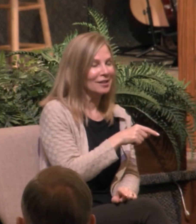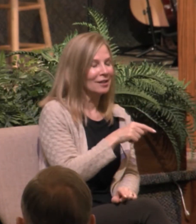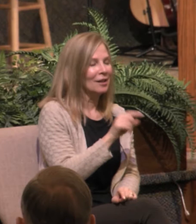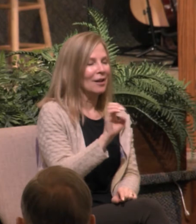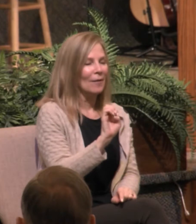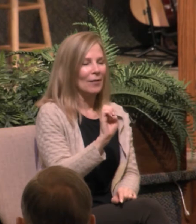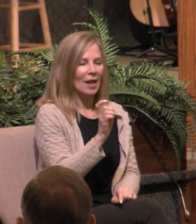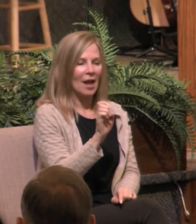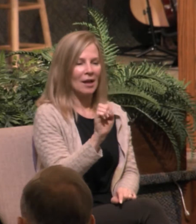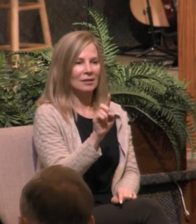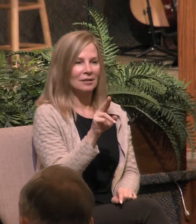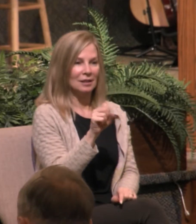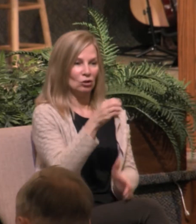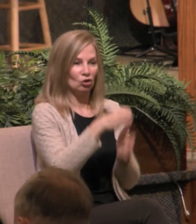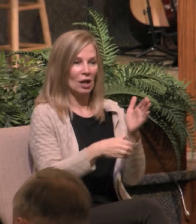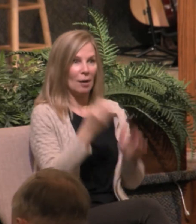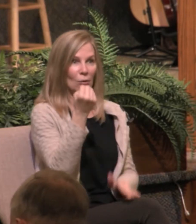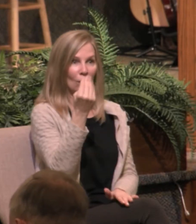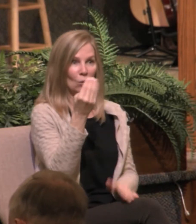Exodus 14, beginning at verse 10.